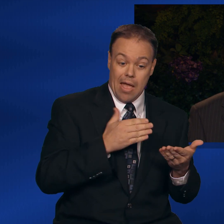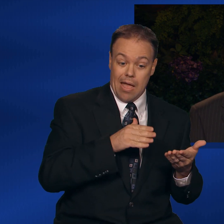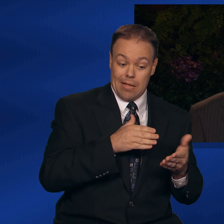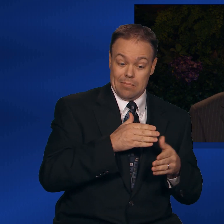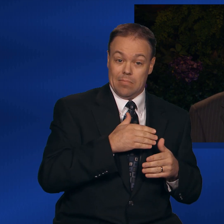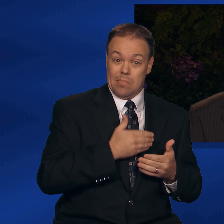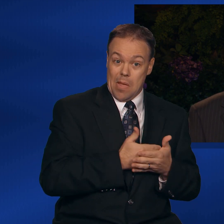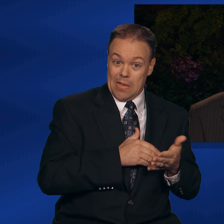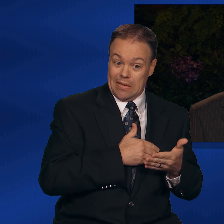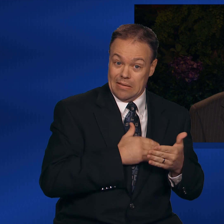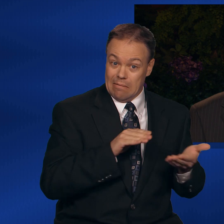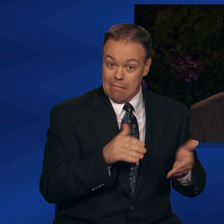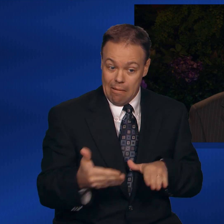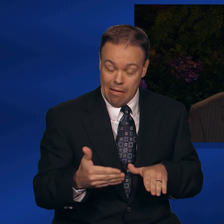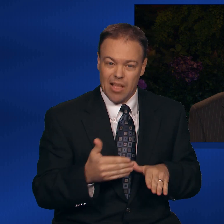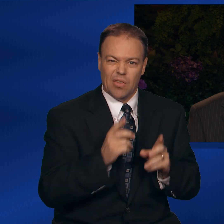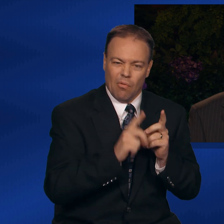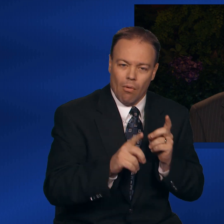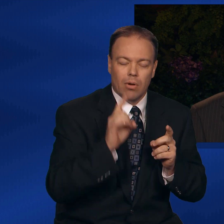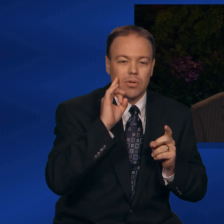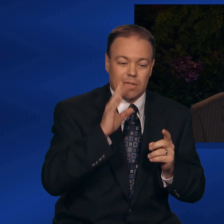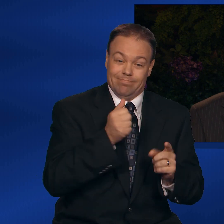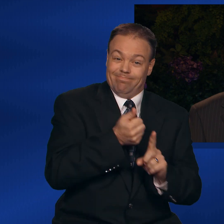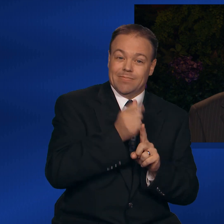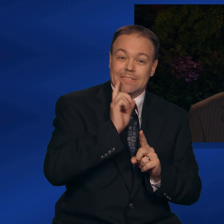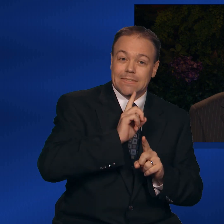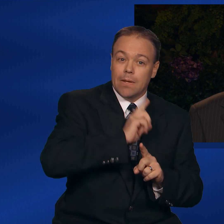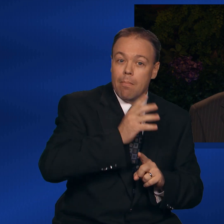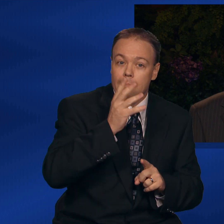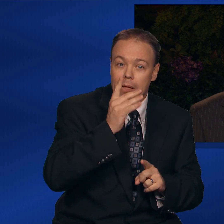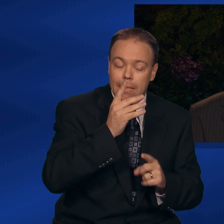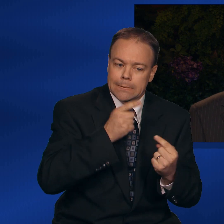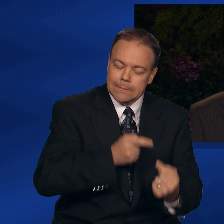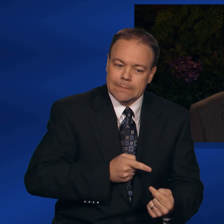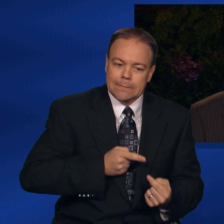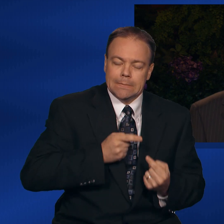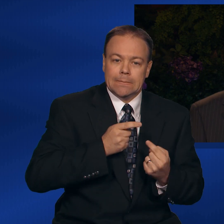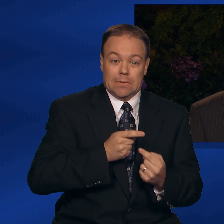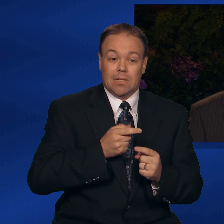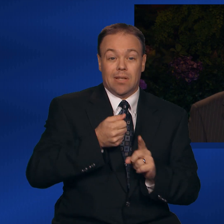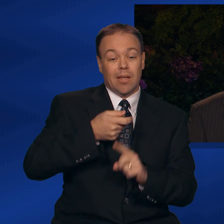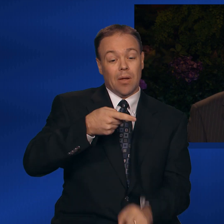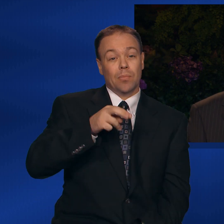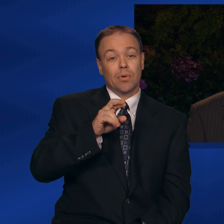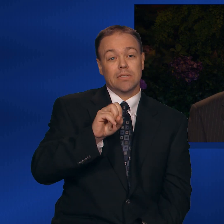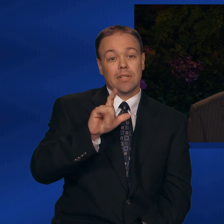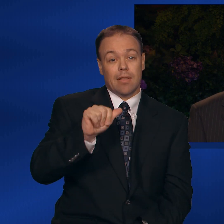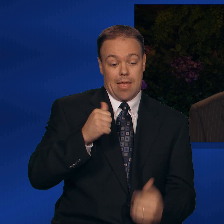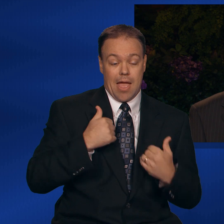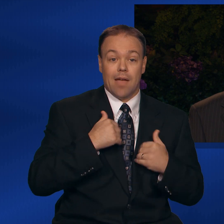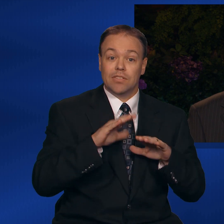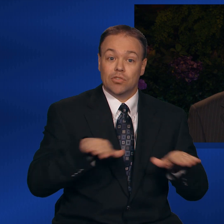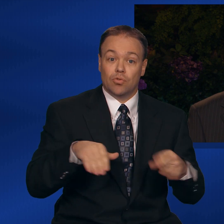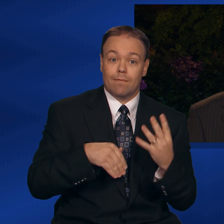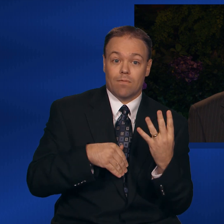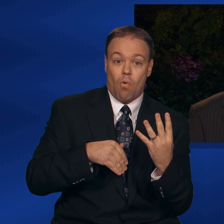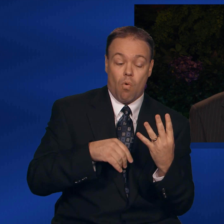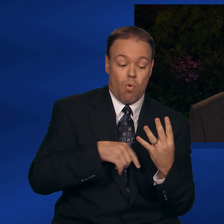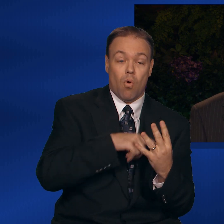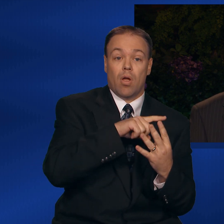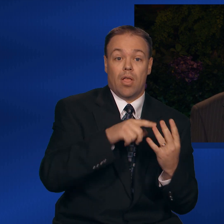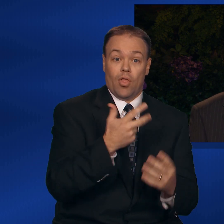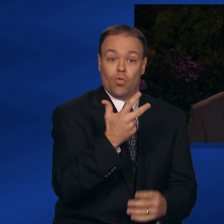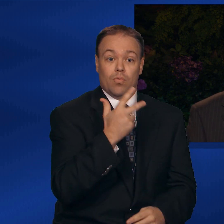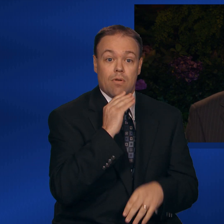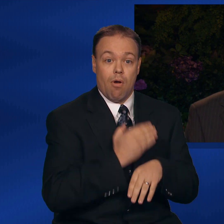thereafter. Struggling as a single mother, Priscilla has 4 children, 3 daughters and a son.